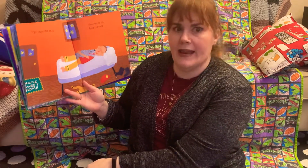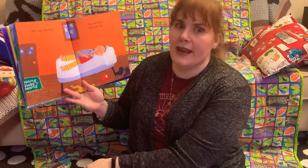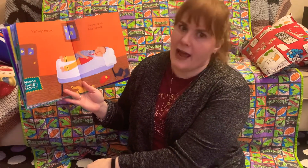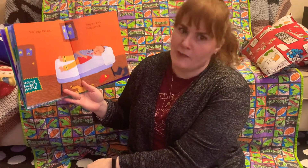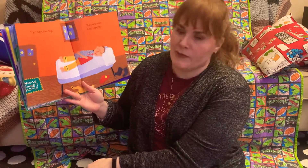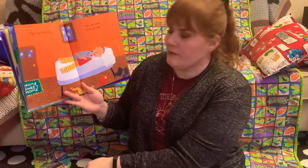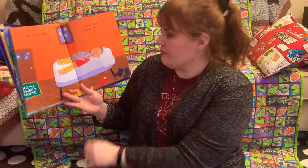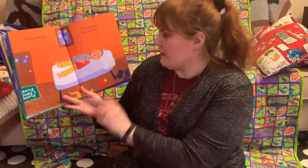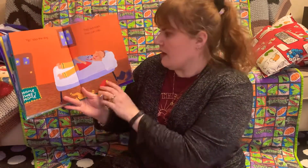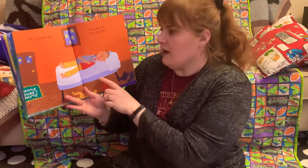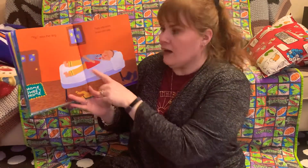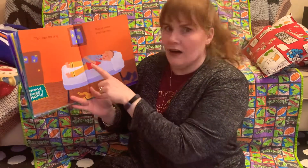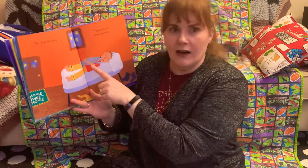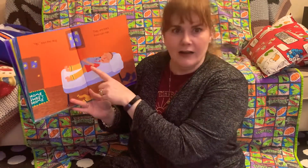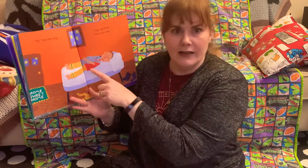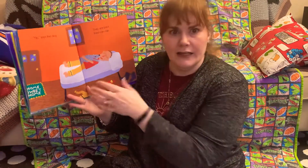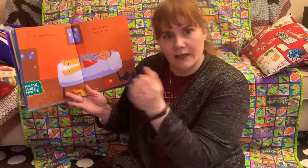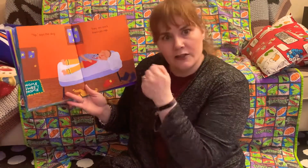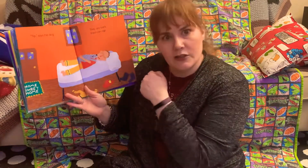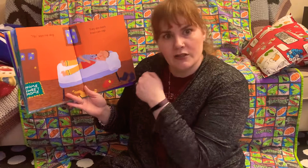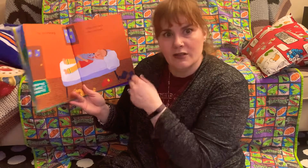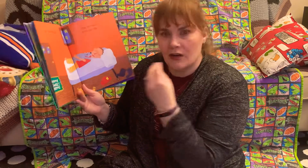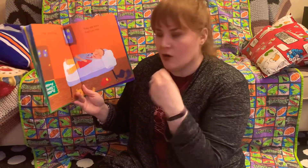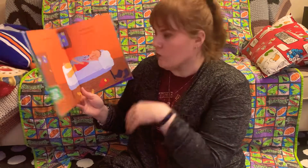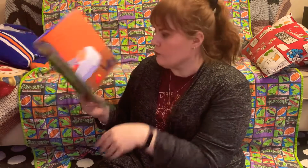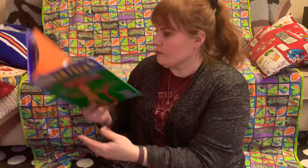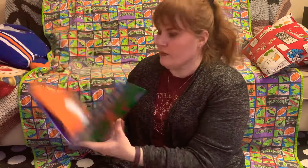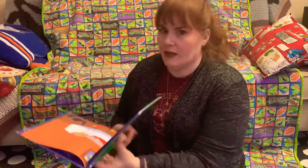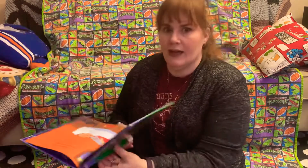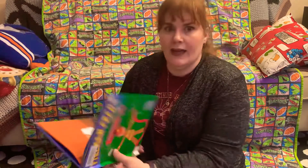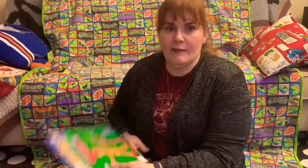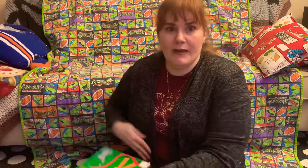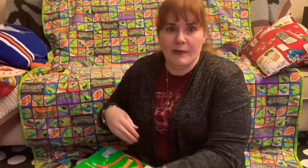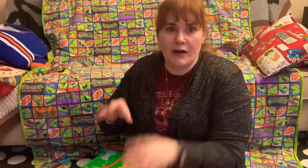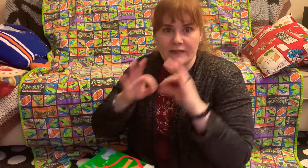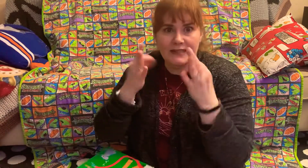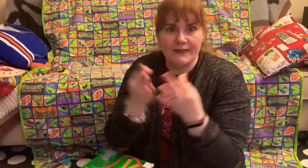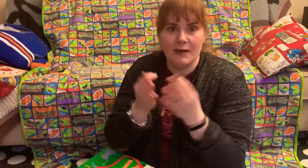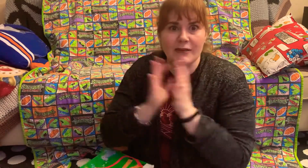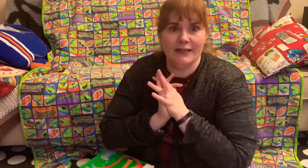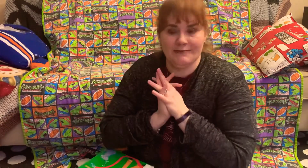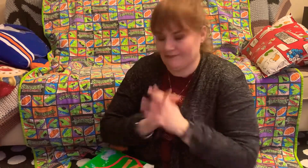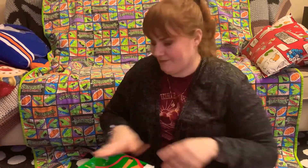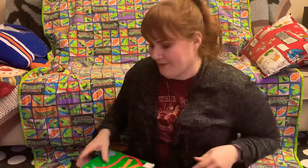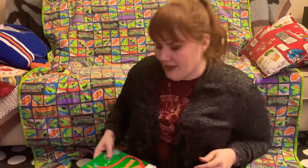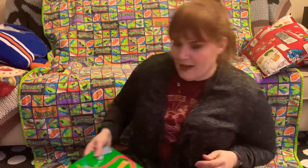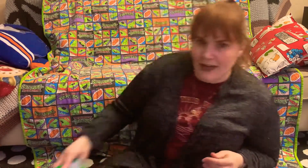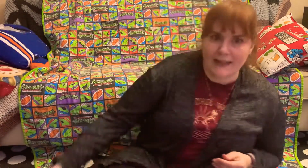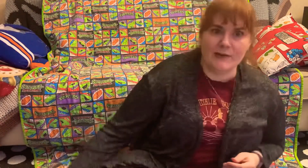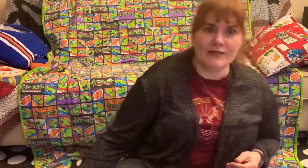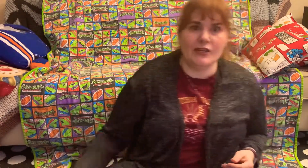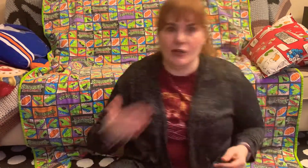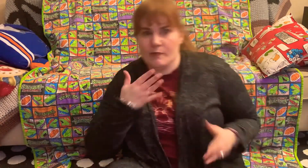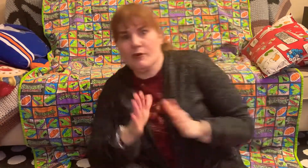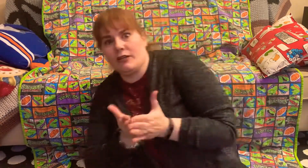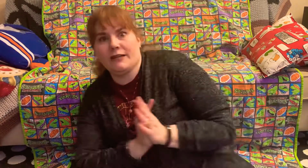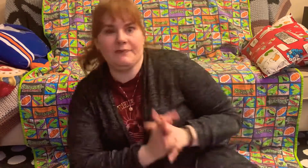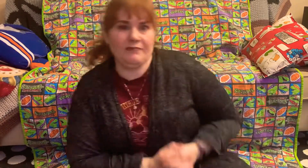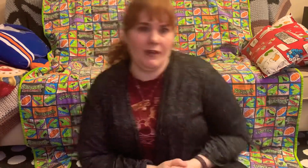nap. Ah, he took the dog home and made a part of his family. That was a good book.